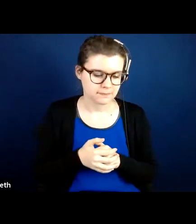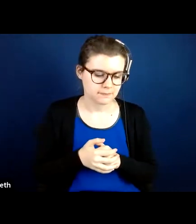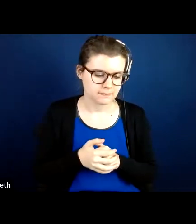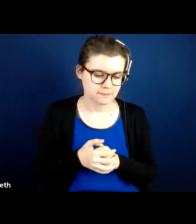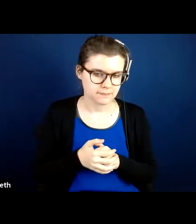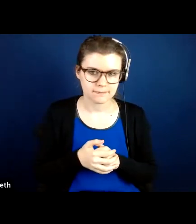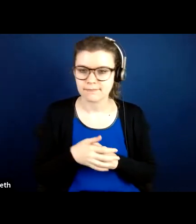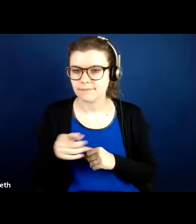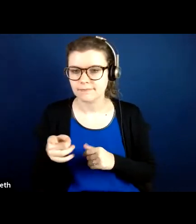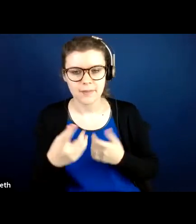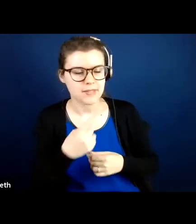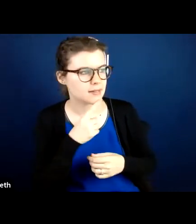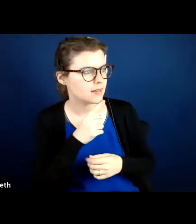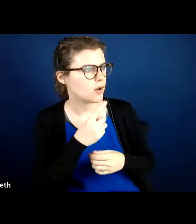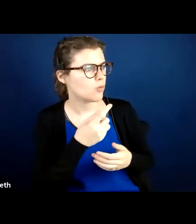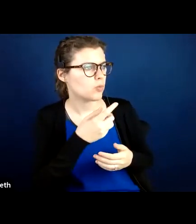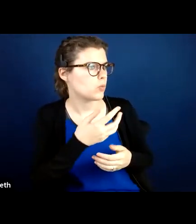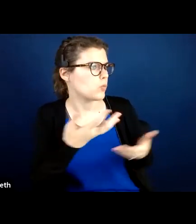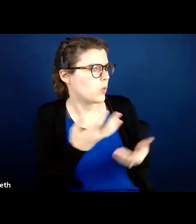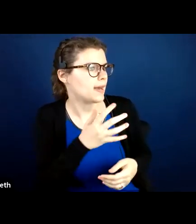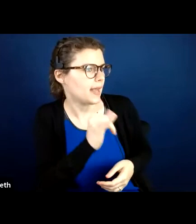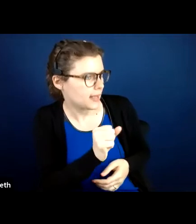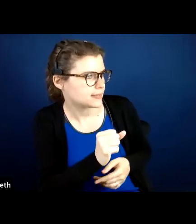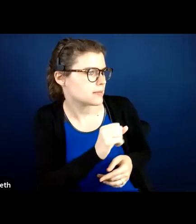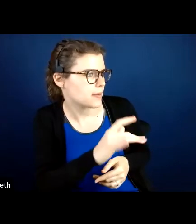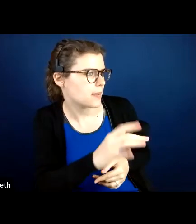what is, or who is, or something like that.